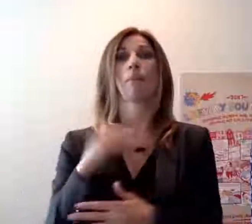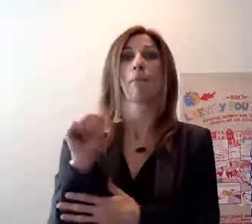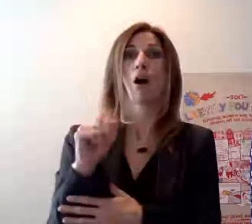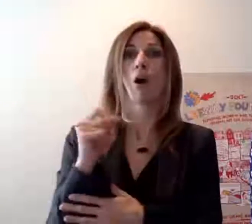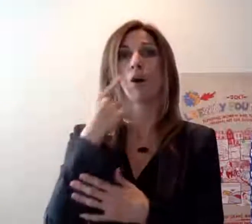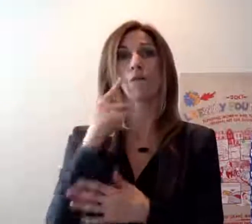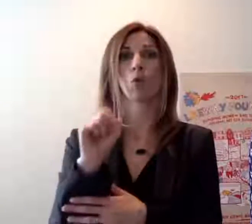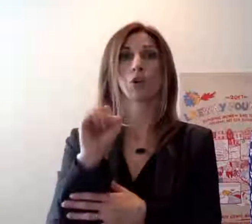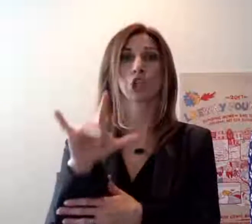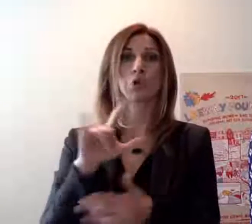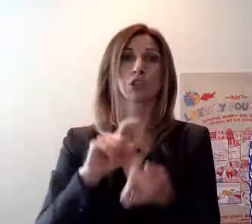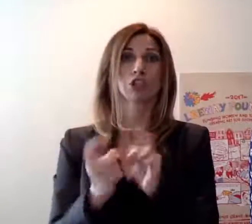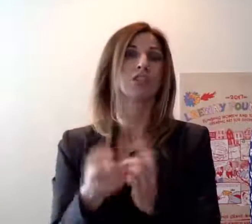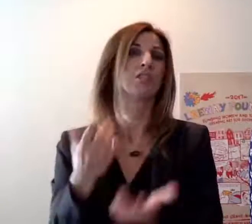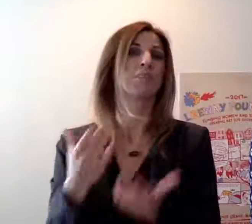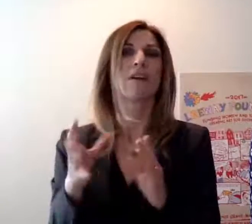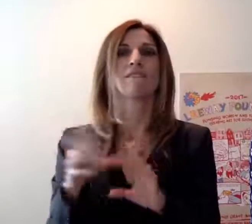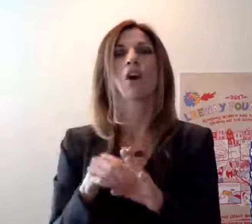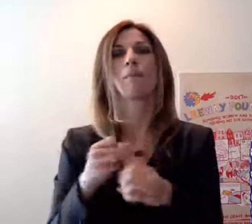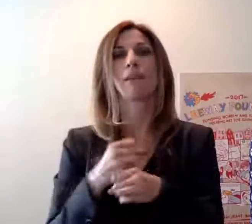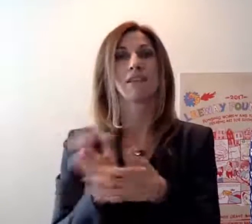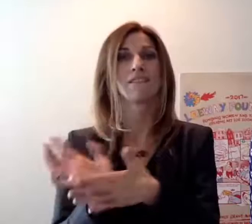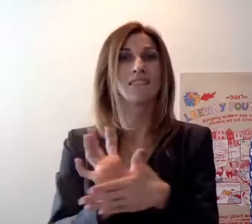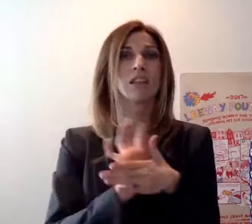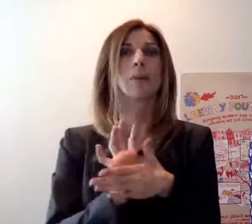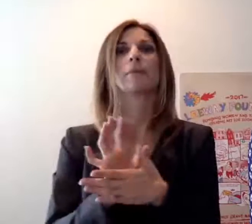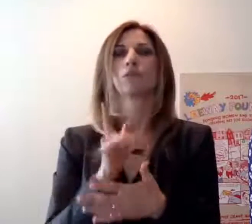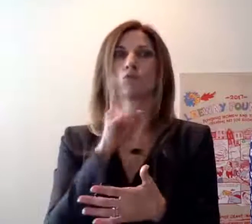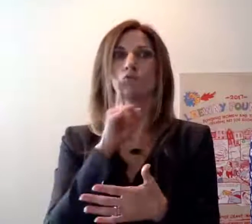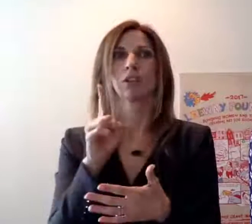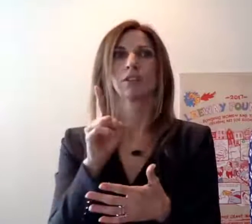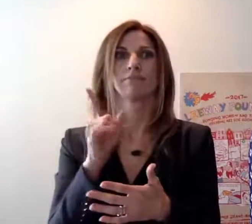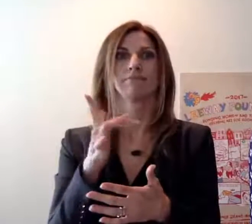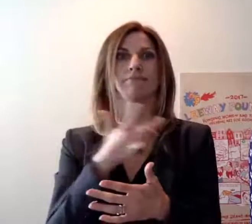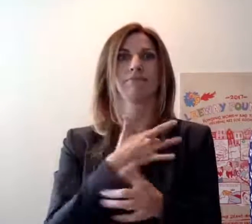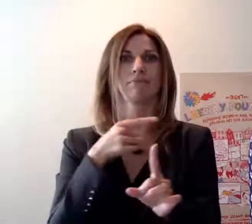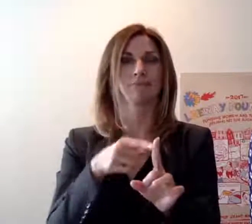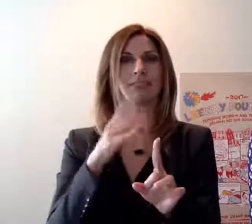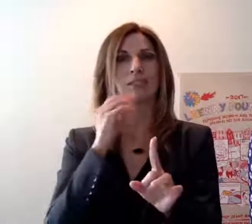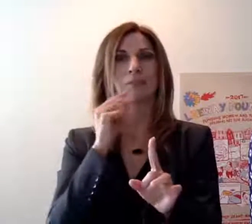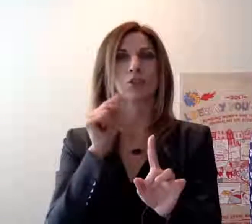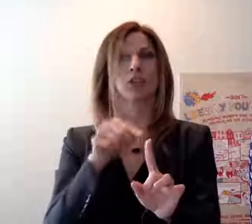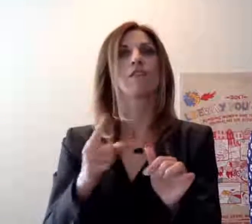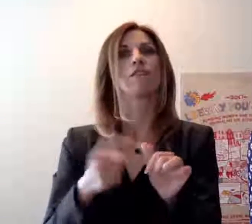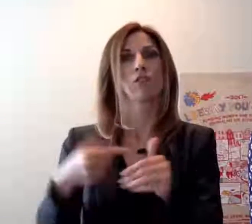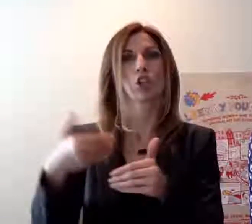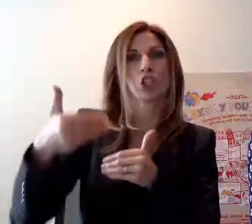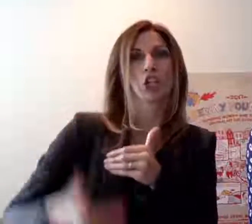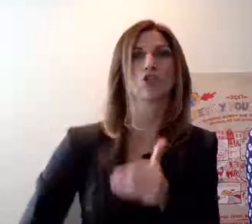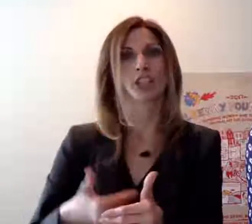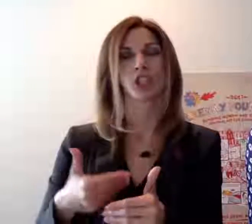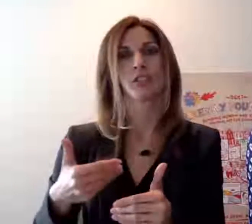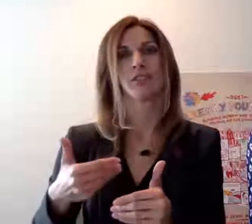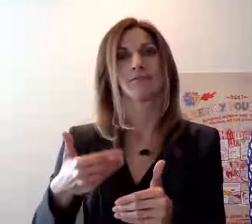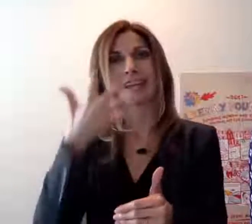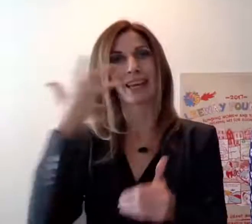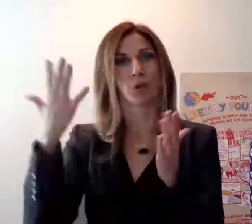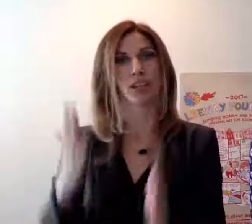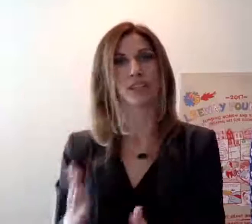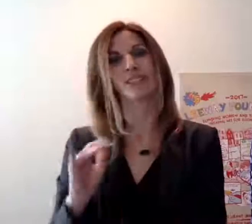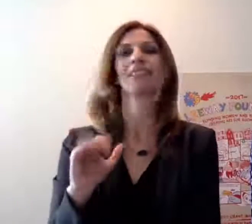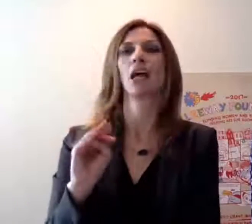Change practice involves making films that are really speaking to the experience of first-generation immigrants